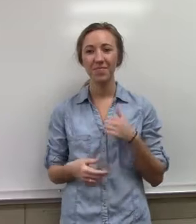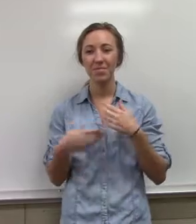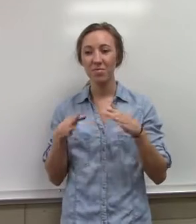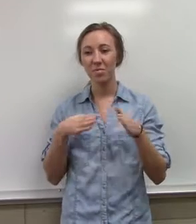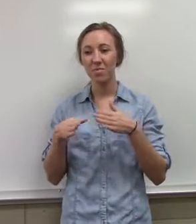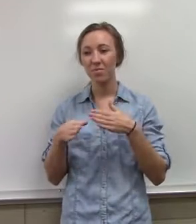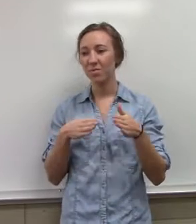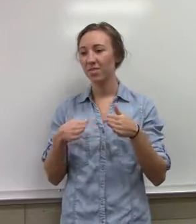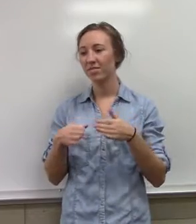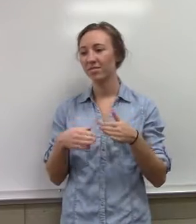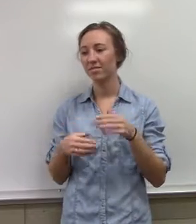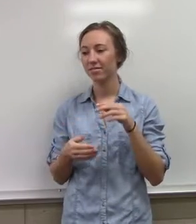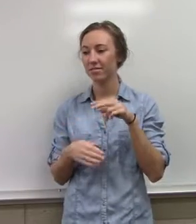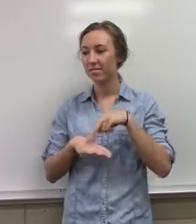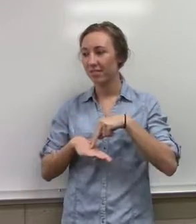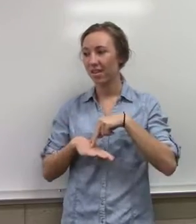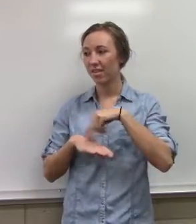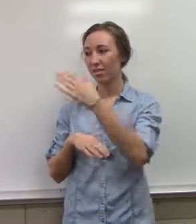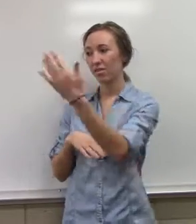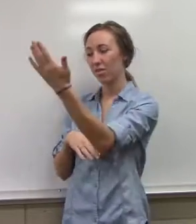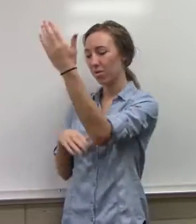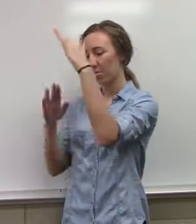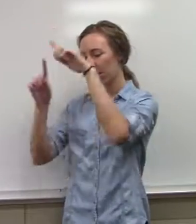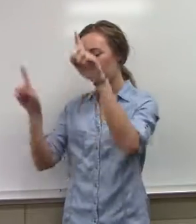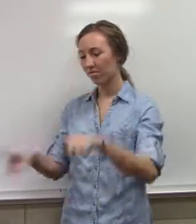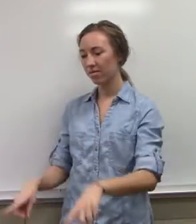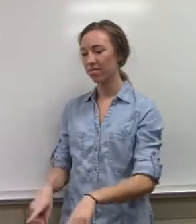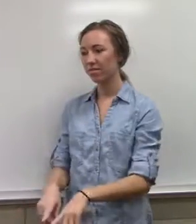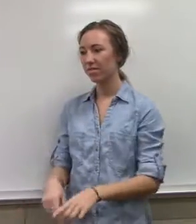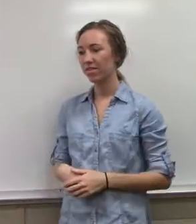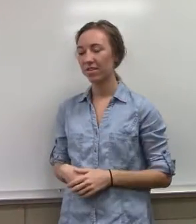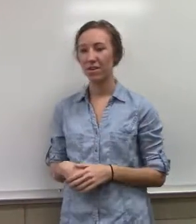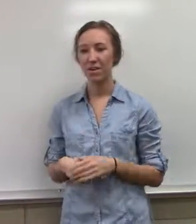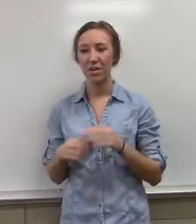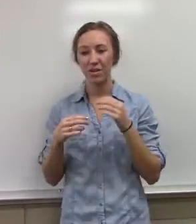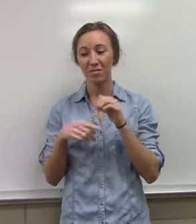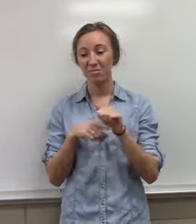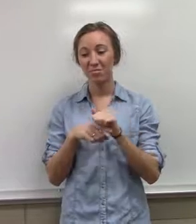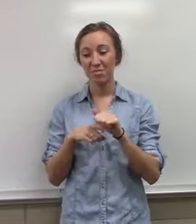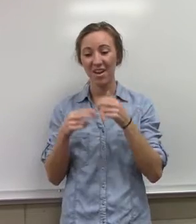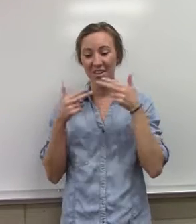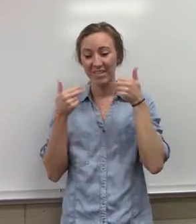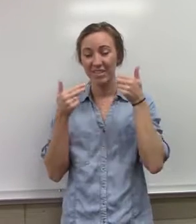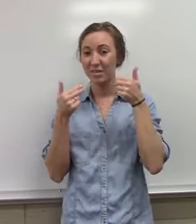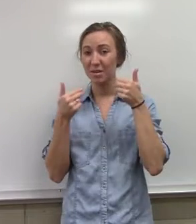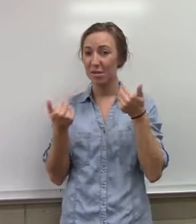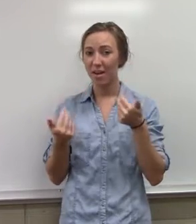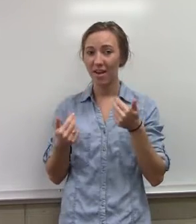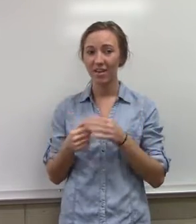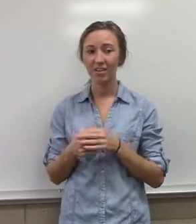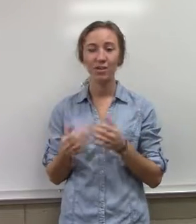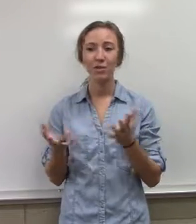mirror and I did my hallway smile, I called it. And I'm like, oh my gosh, that is totally condescending. As I walked down the